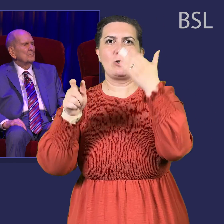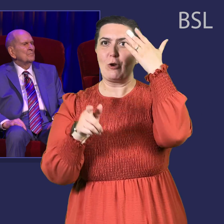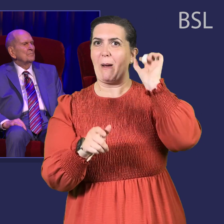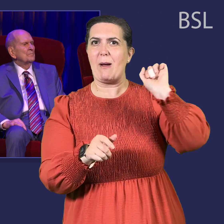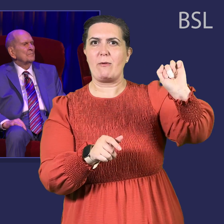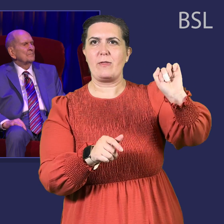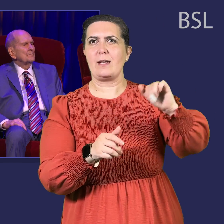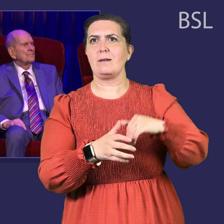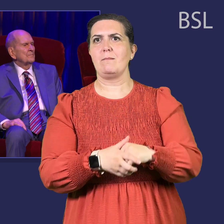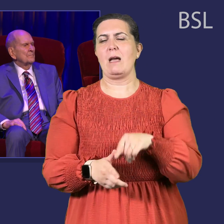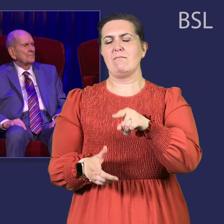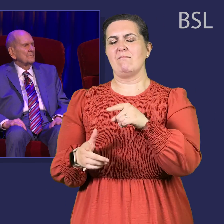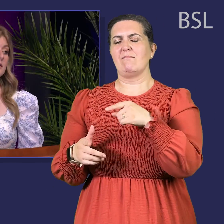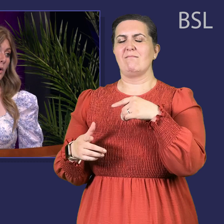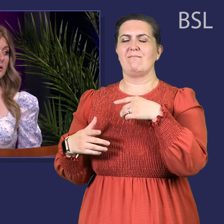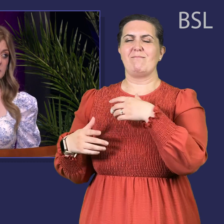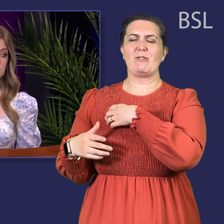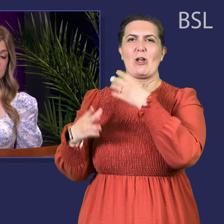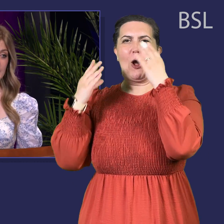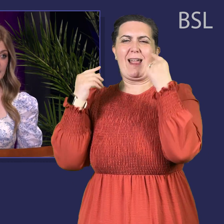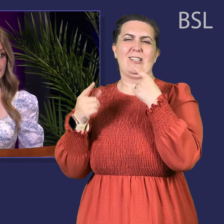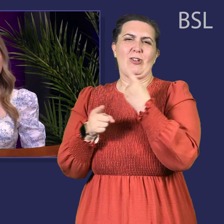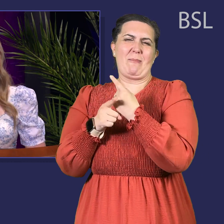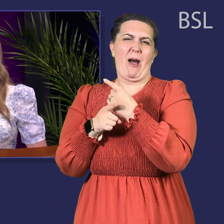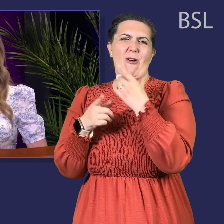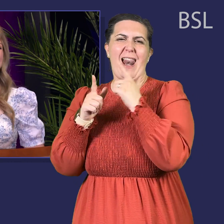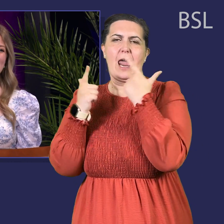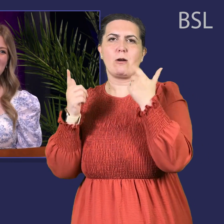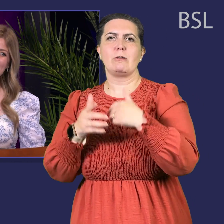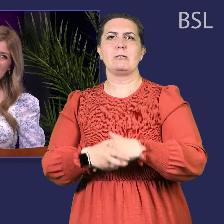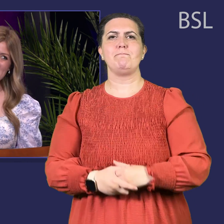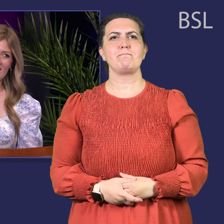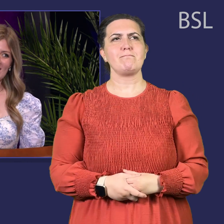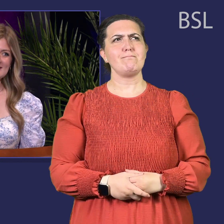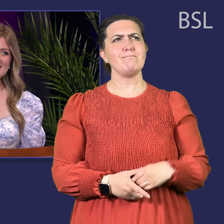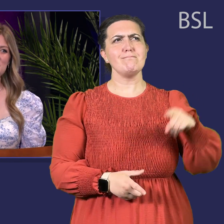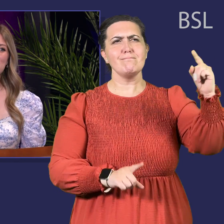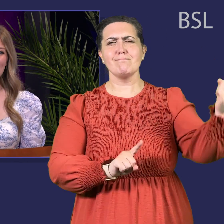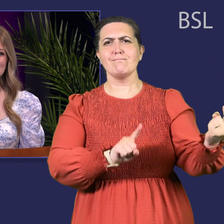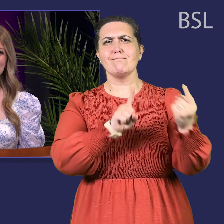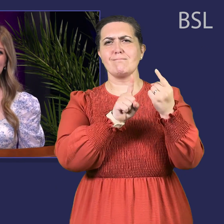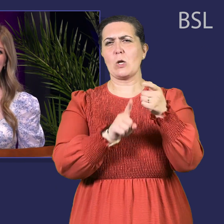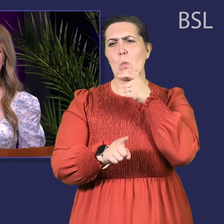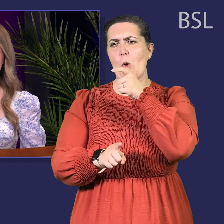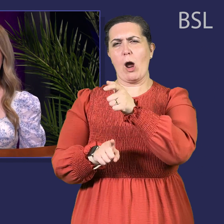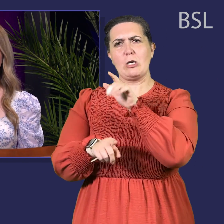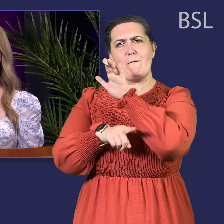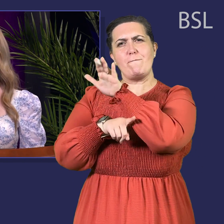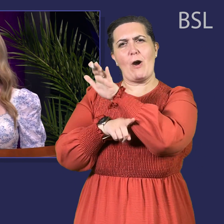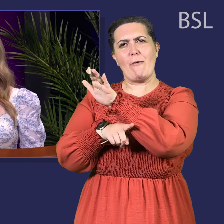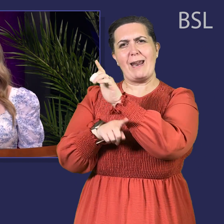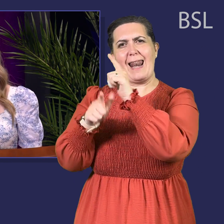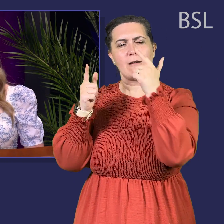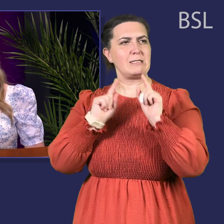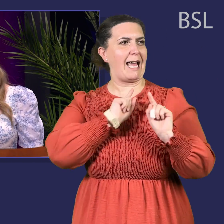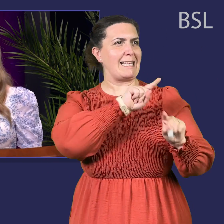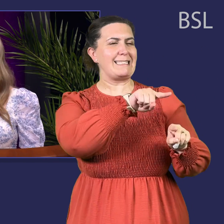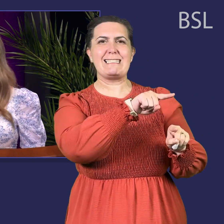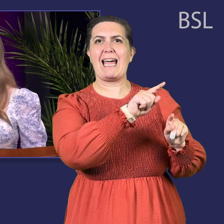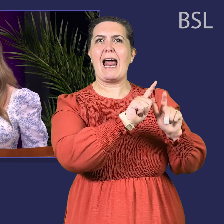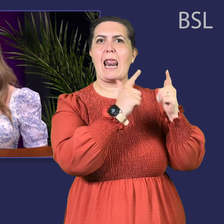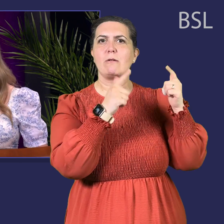languages, isn't as well known. Though Holland did just say that. During our family calls, he will pause to look at me and say, "Tack så